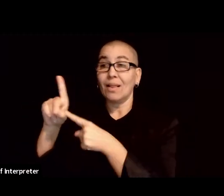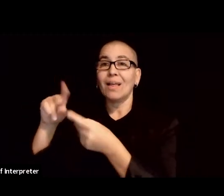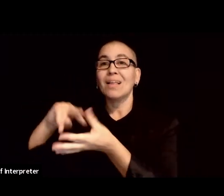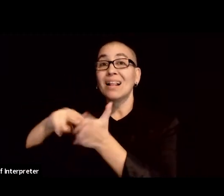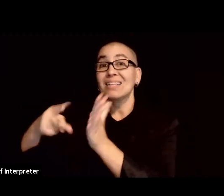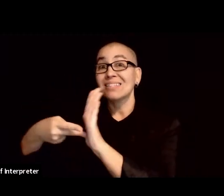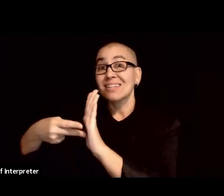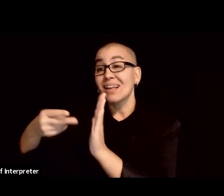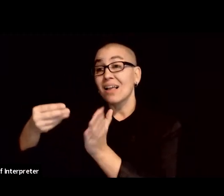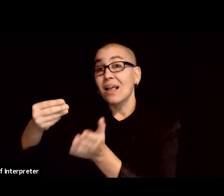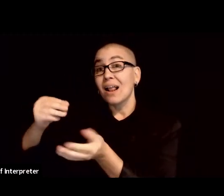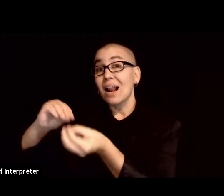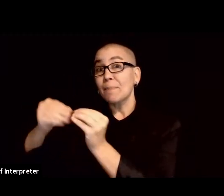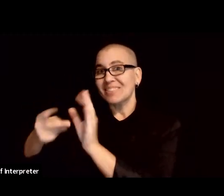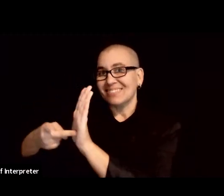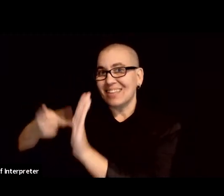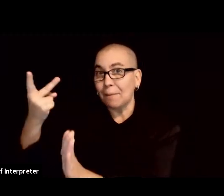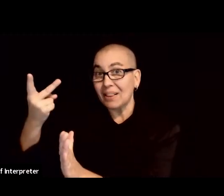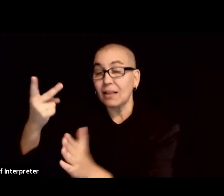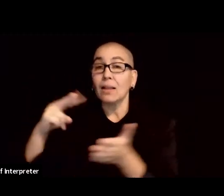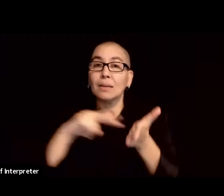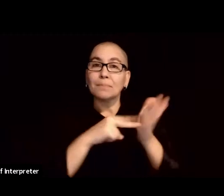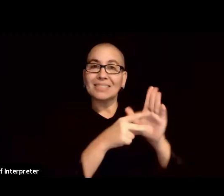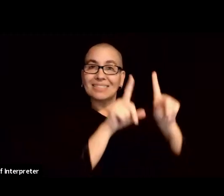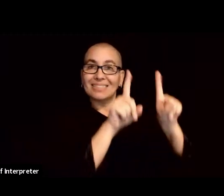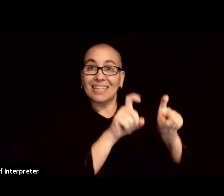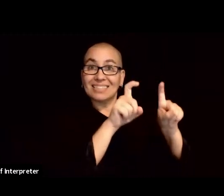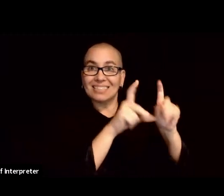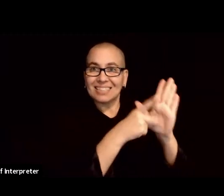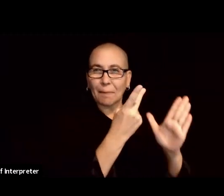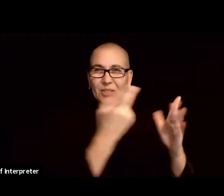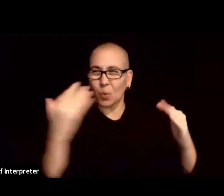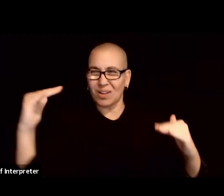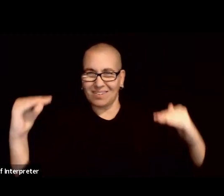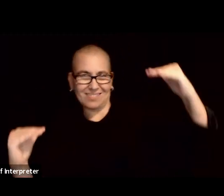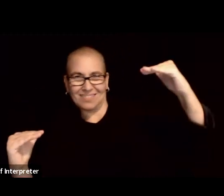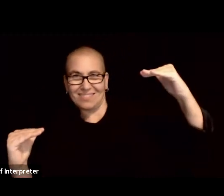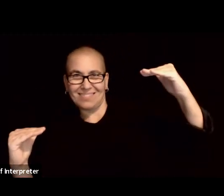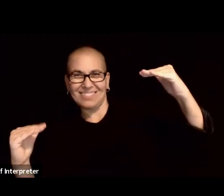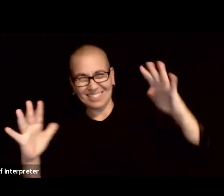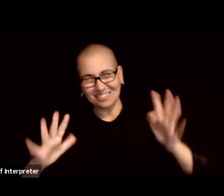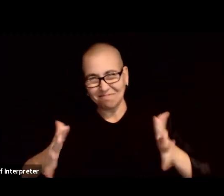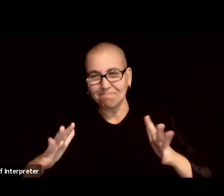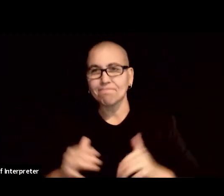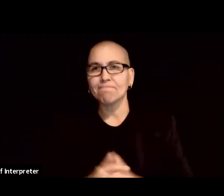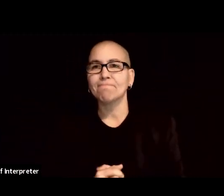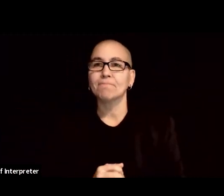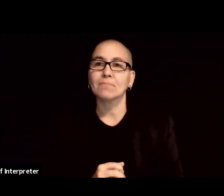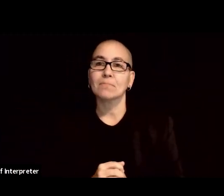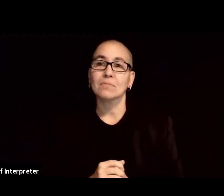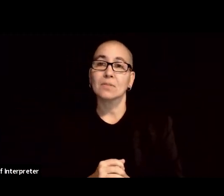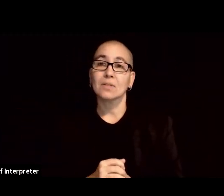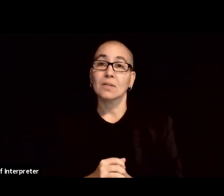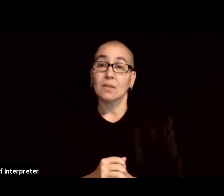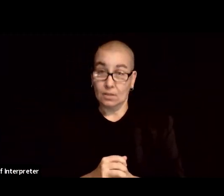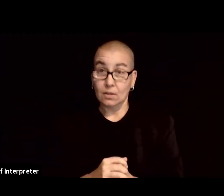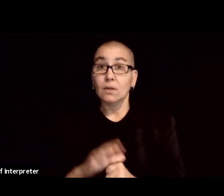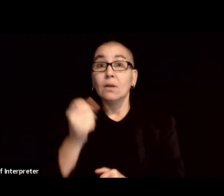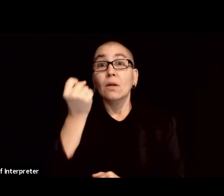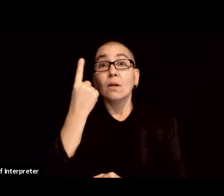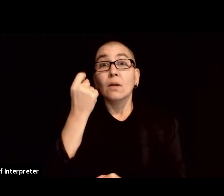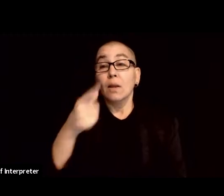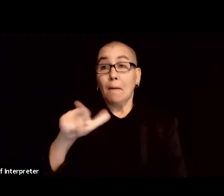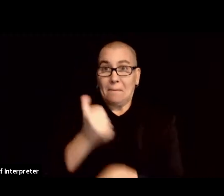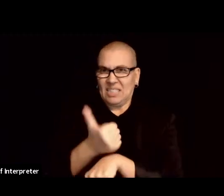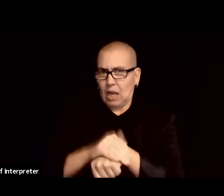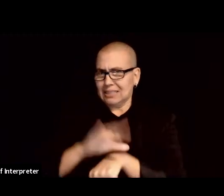week versus 7.2% the week before that. The 7-day average testing positivity rate